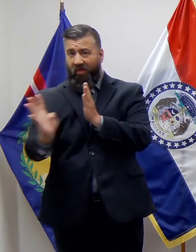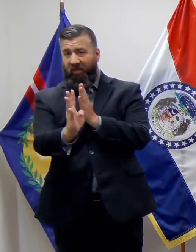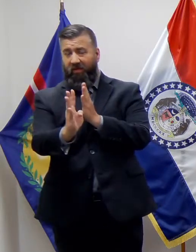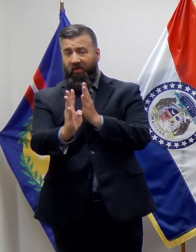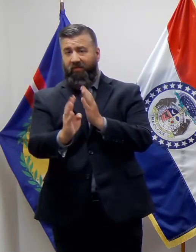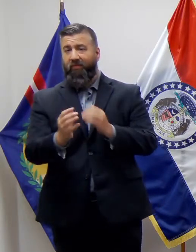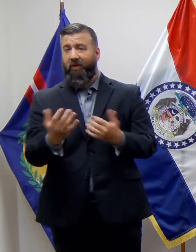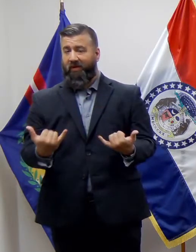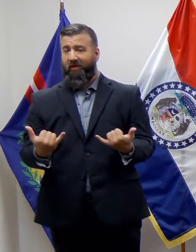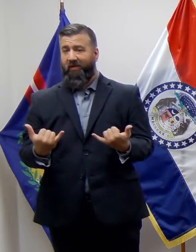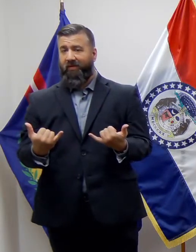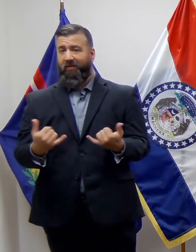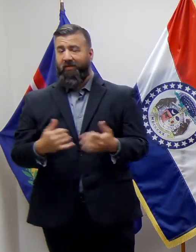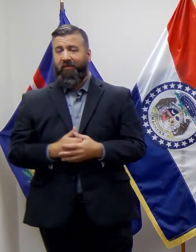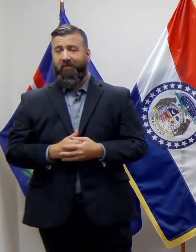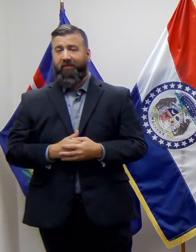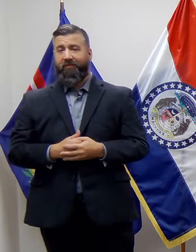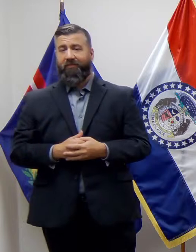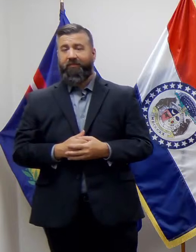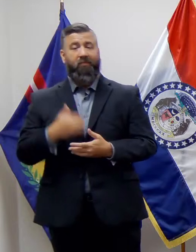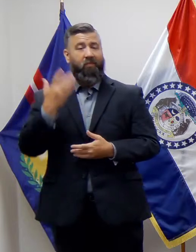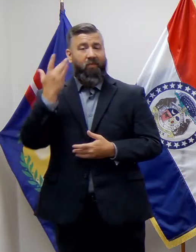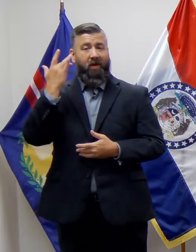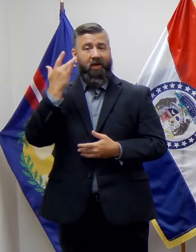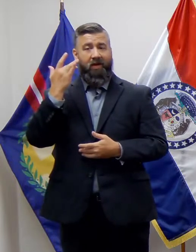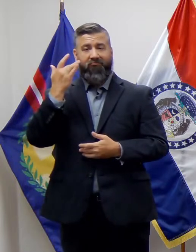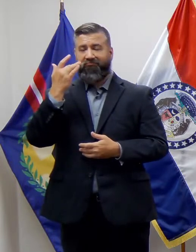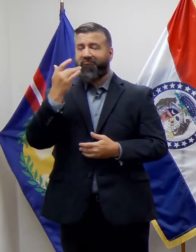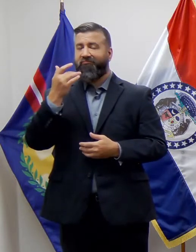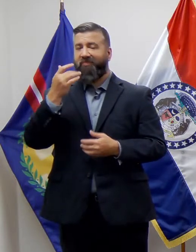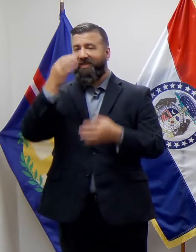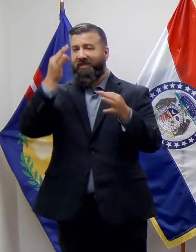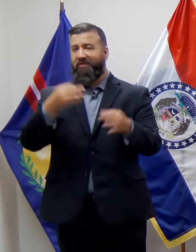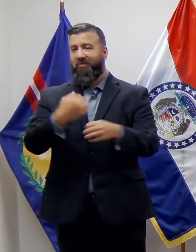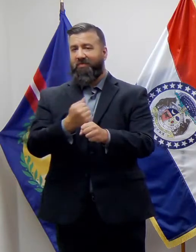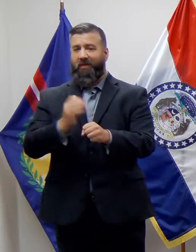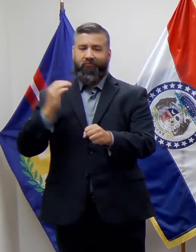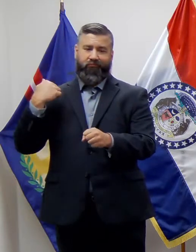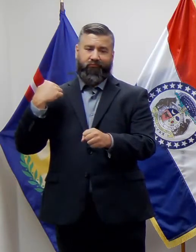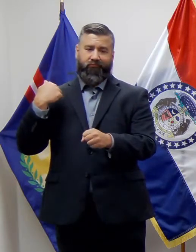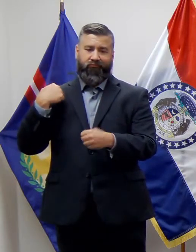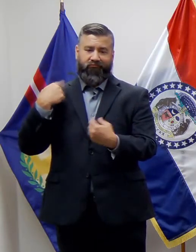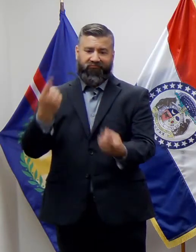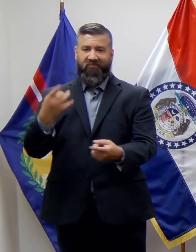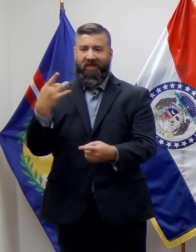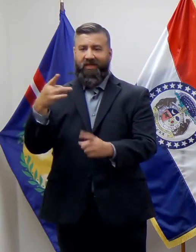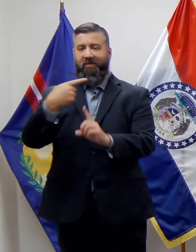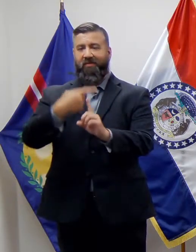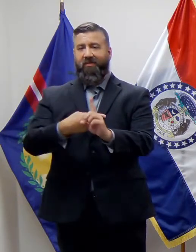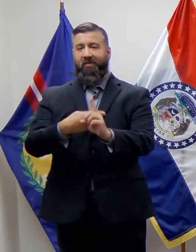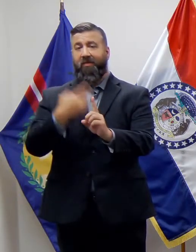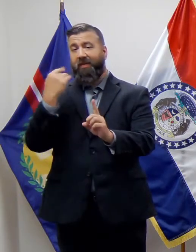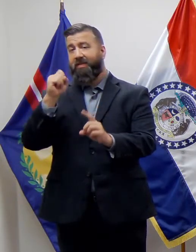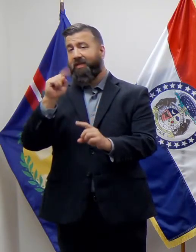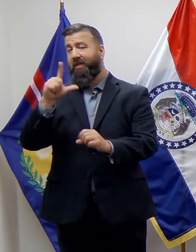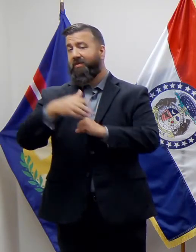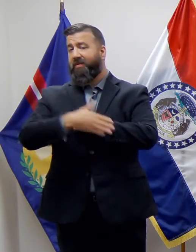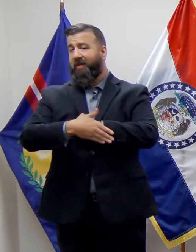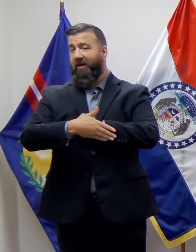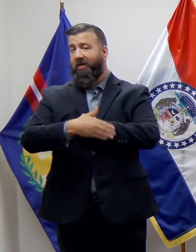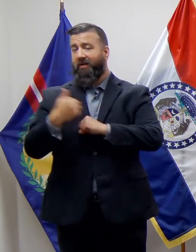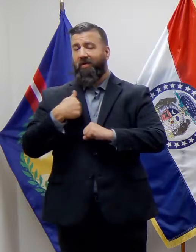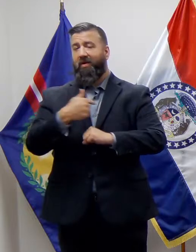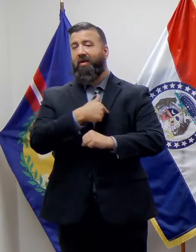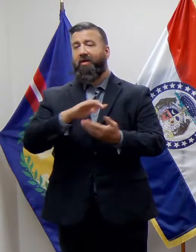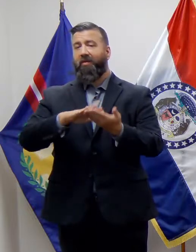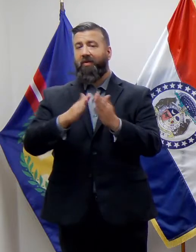the pack right now in this race because of the decisions we made over the past 18 months, because St. Louis County and our